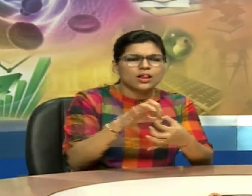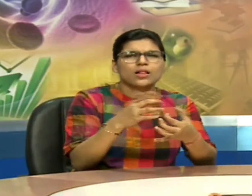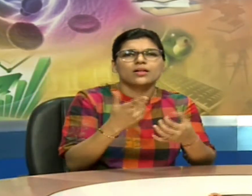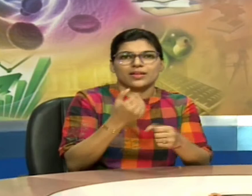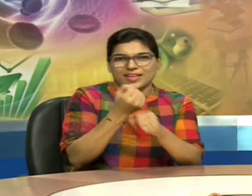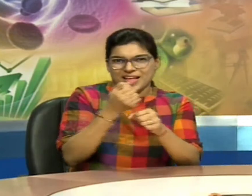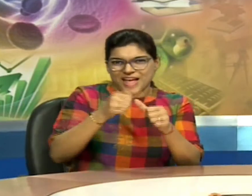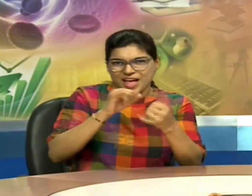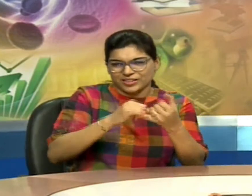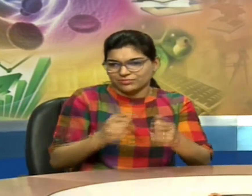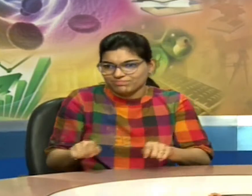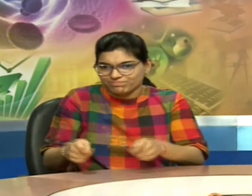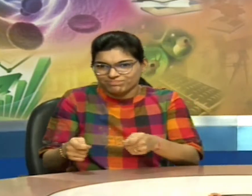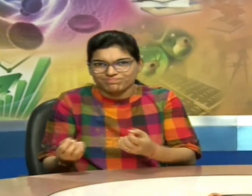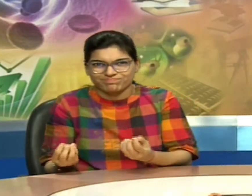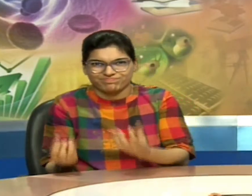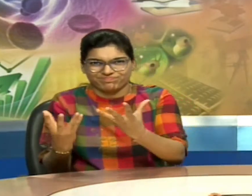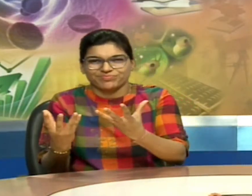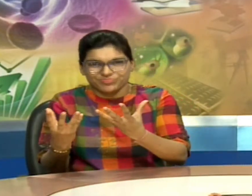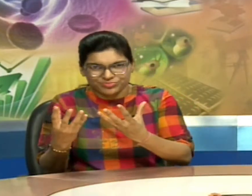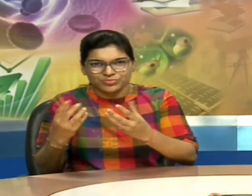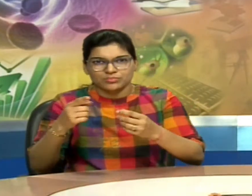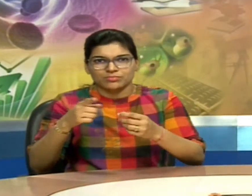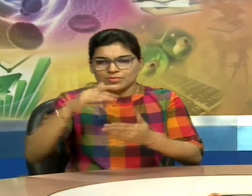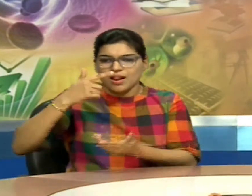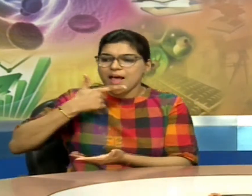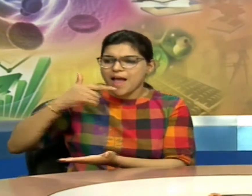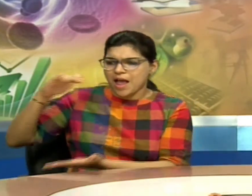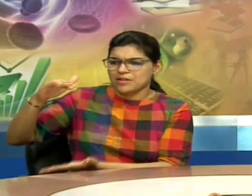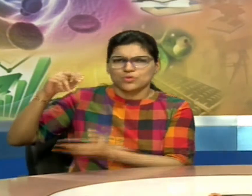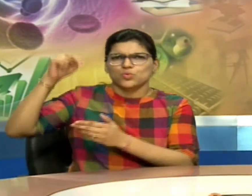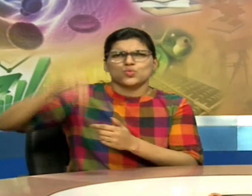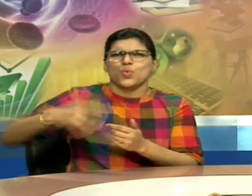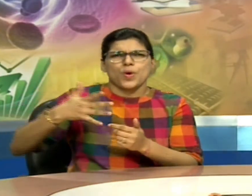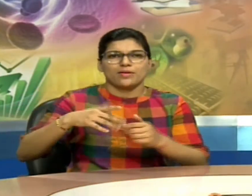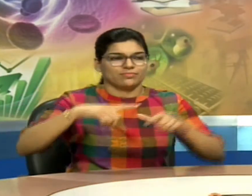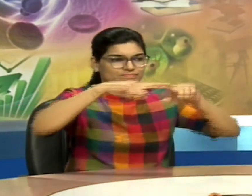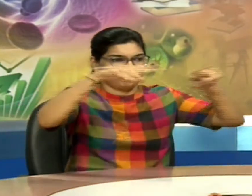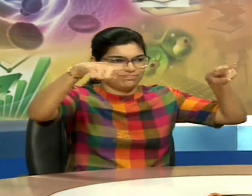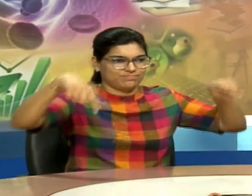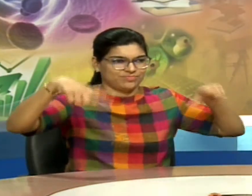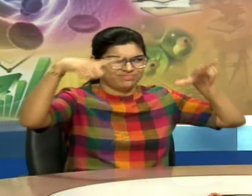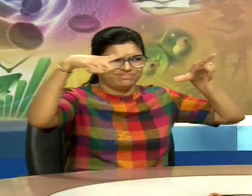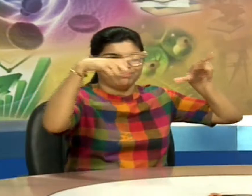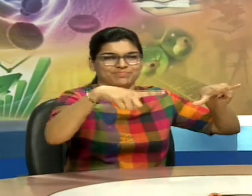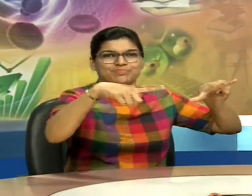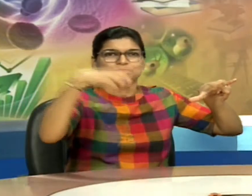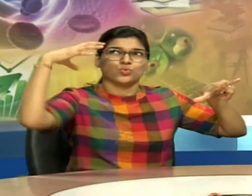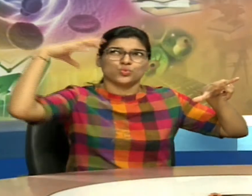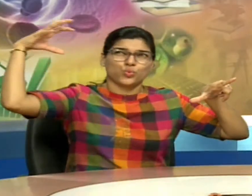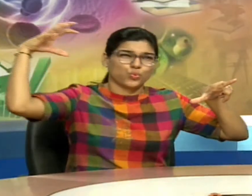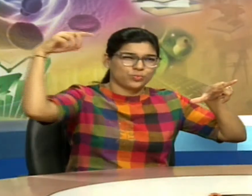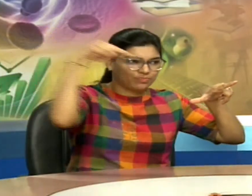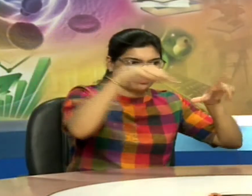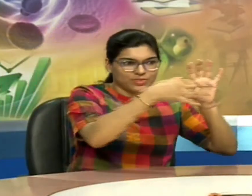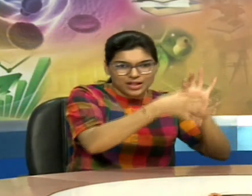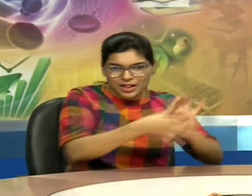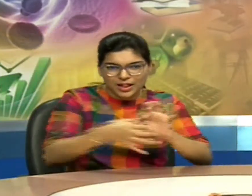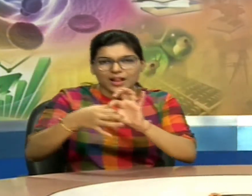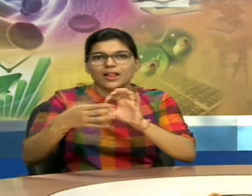They use less current and give more work output. The third word is